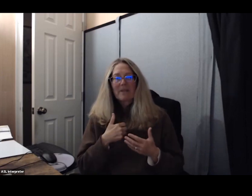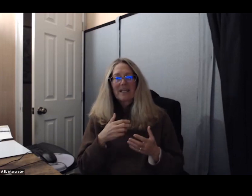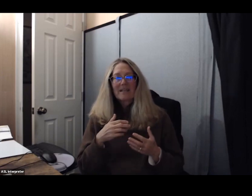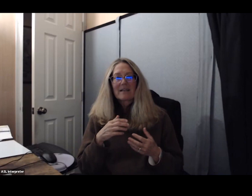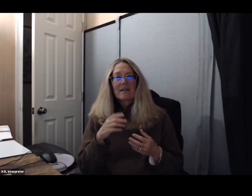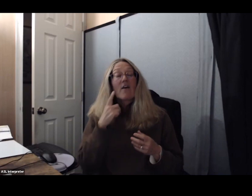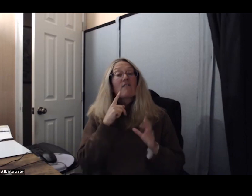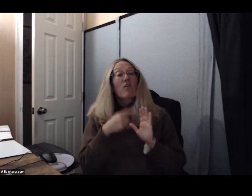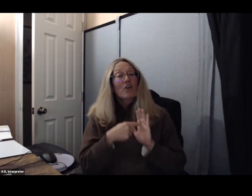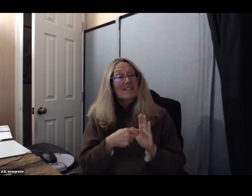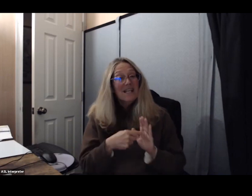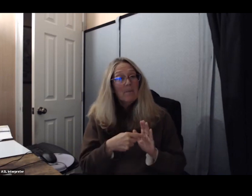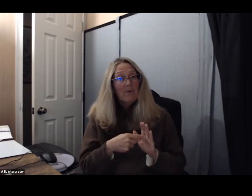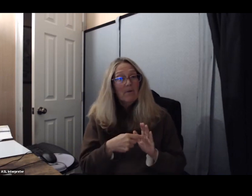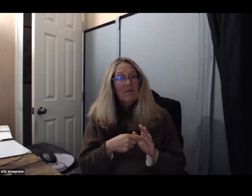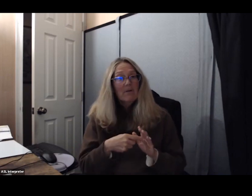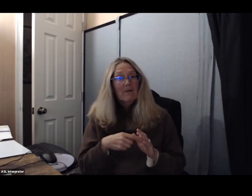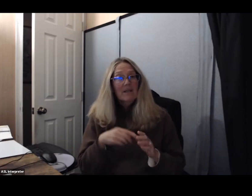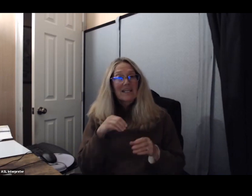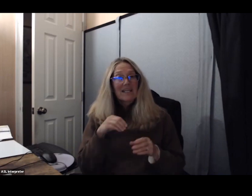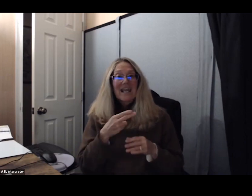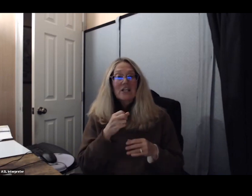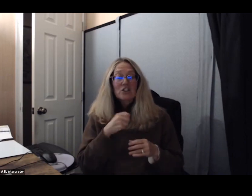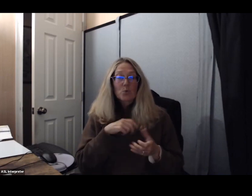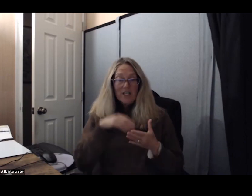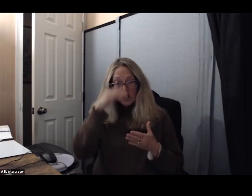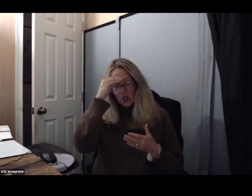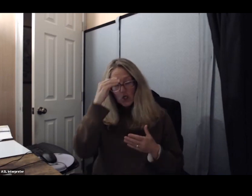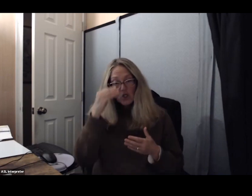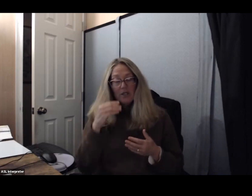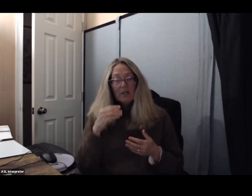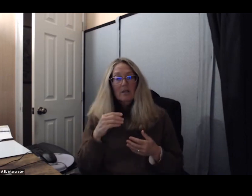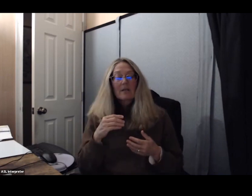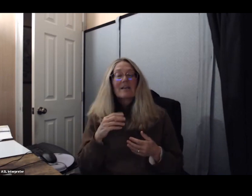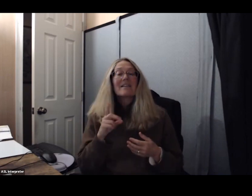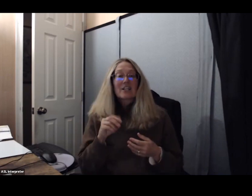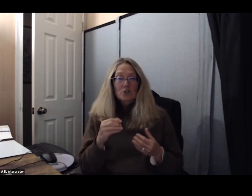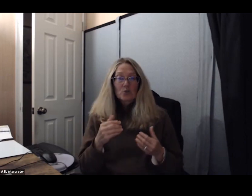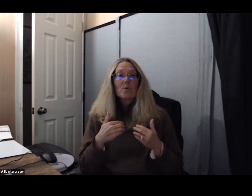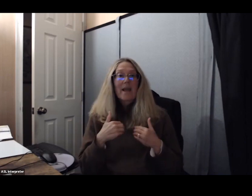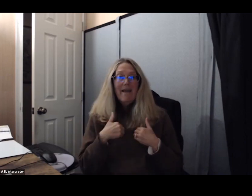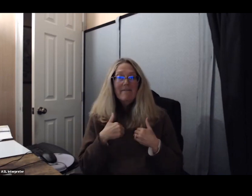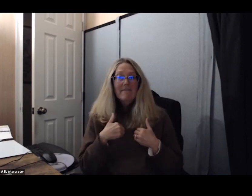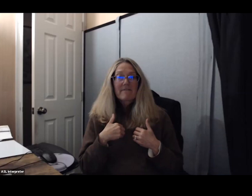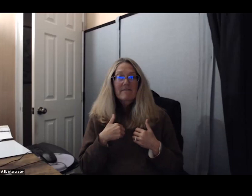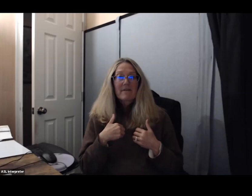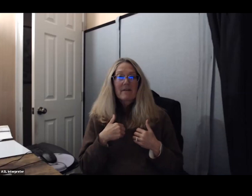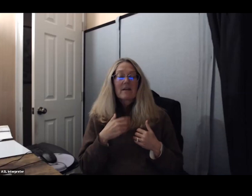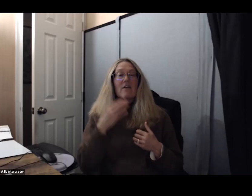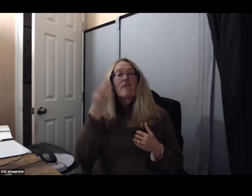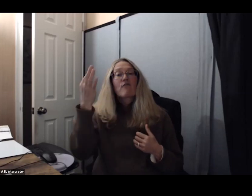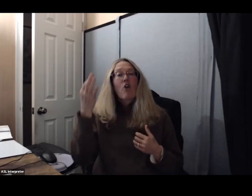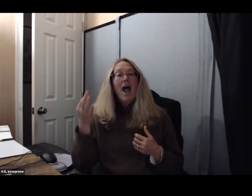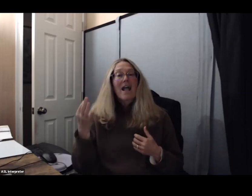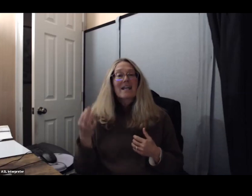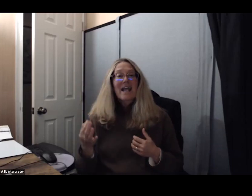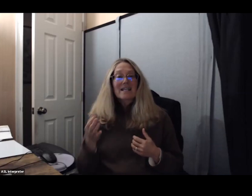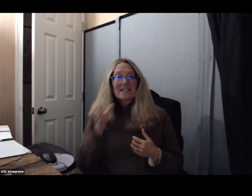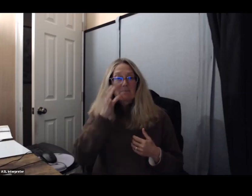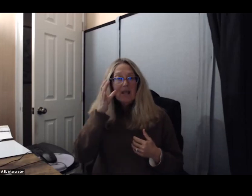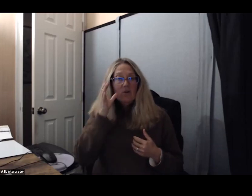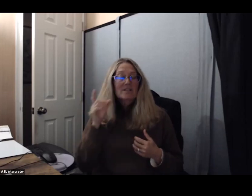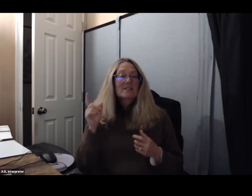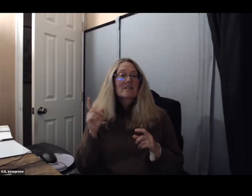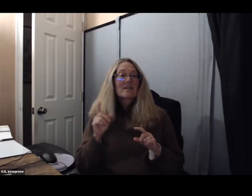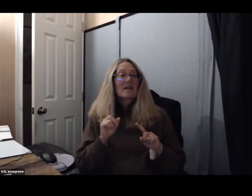will say, for example, Santa Barbara Junior High School, we learned that they do have on Fridays, parents come and have lunch